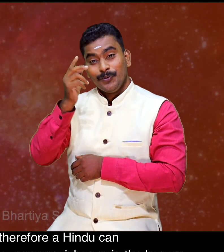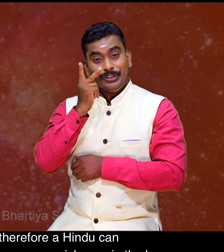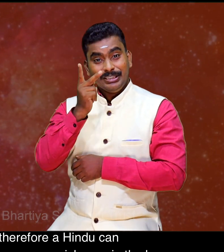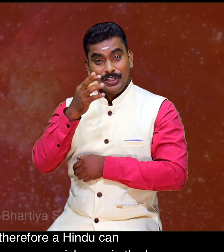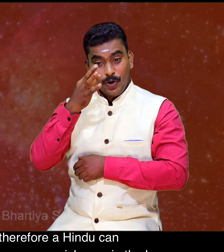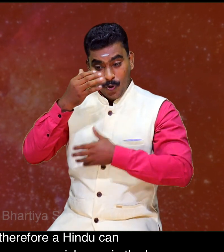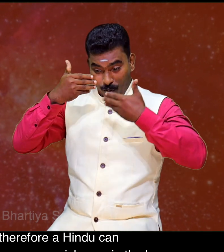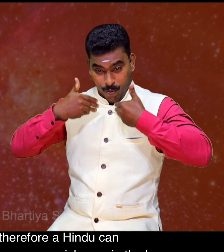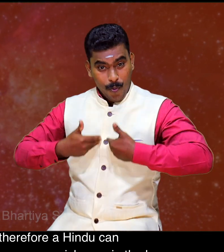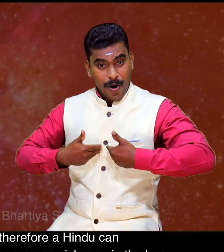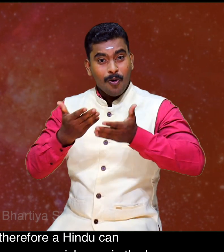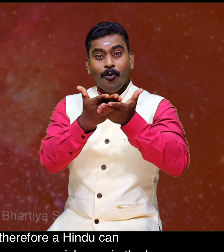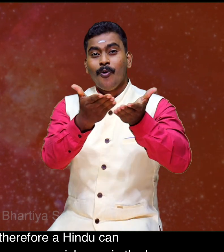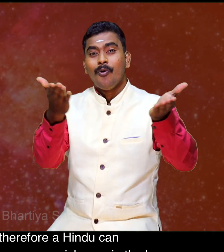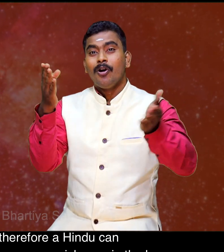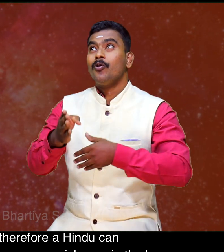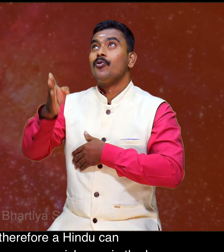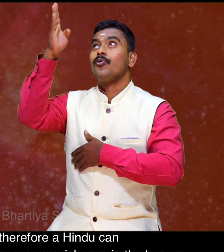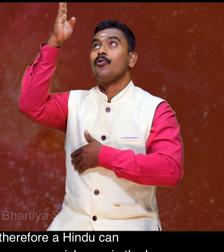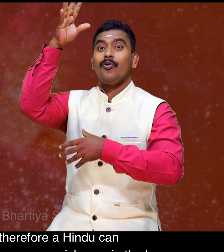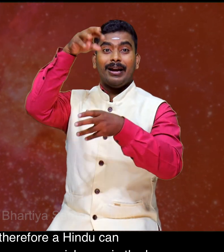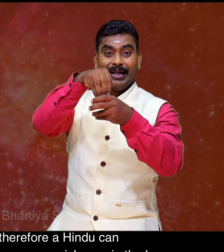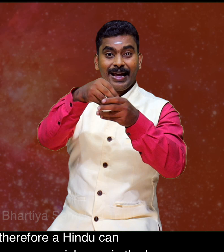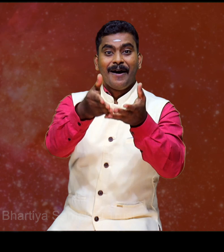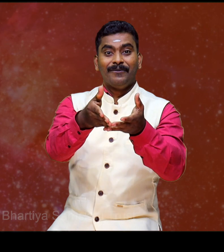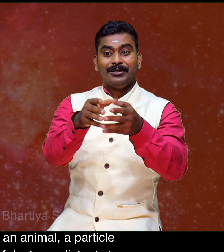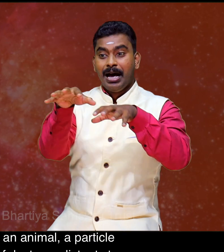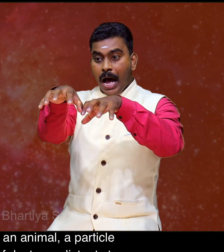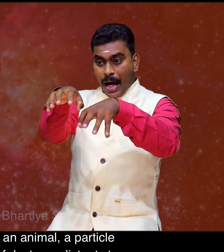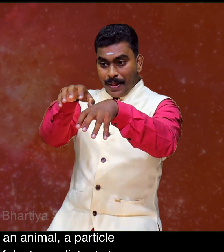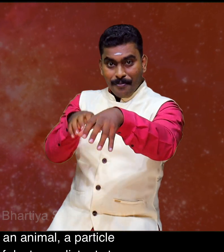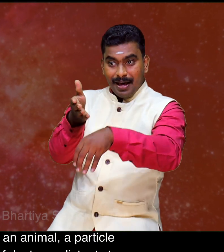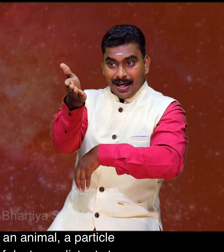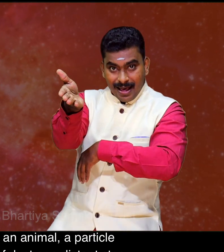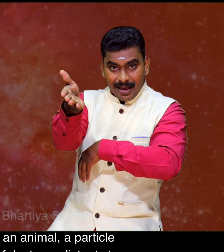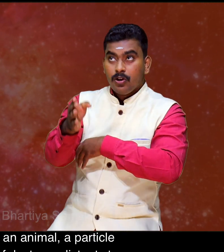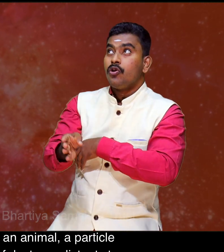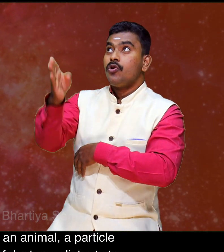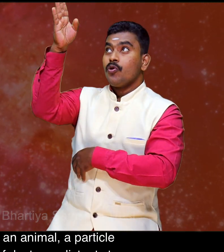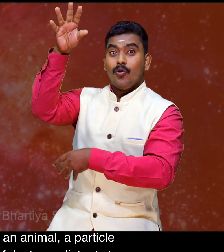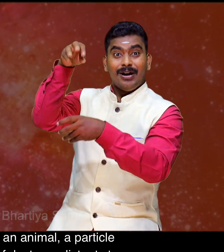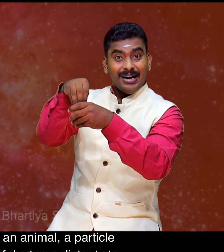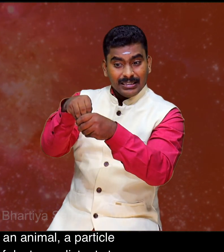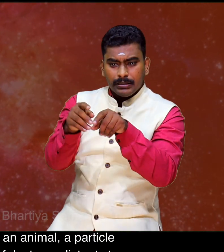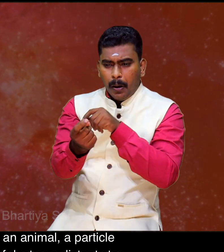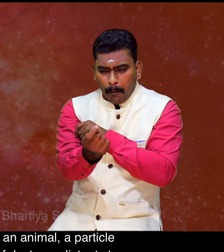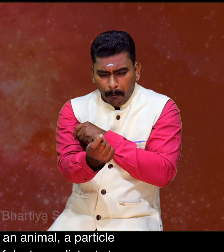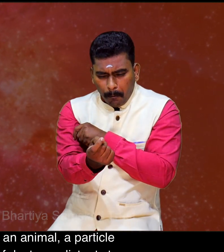same Supreme Ishvara in the human being, an animal, a particle of dust, or a